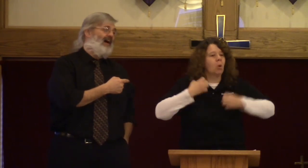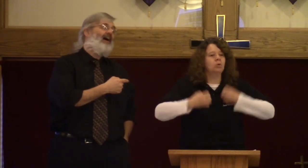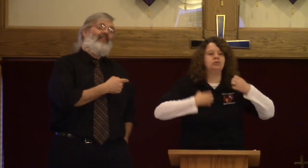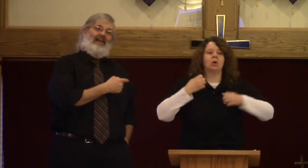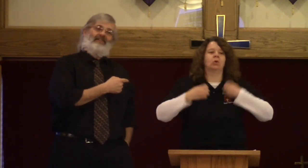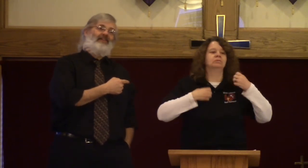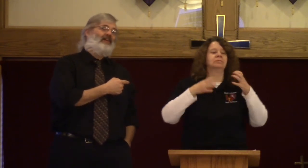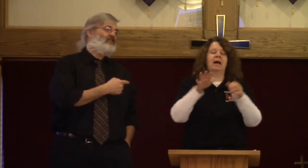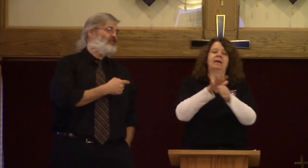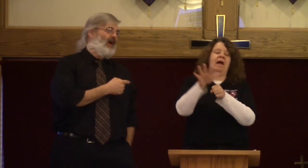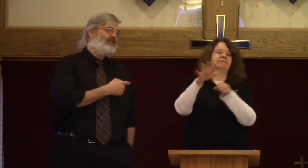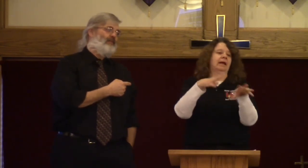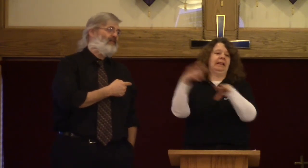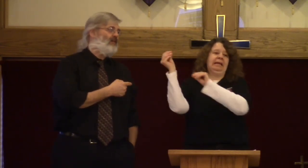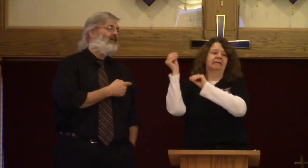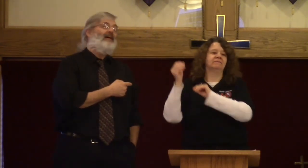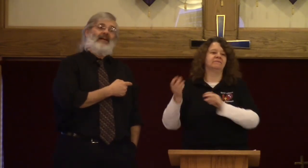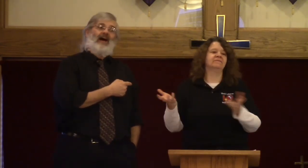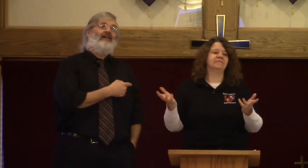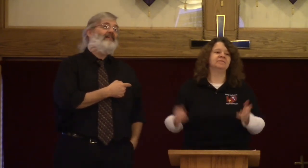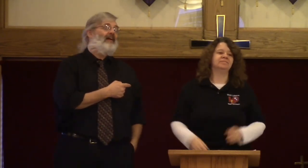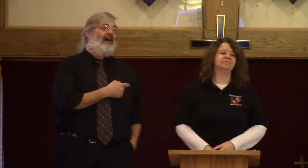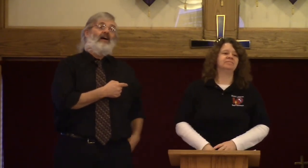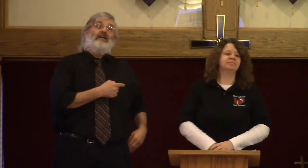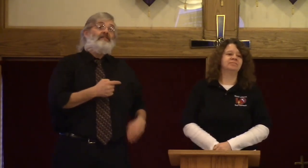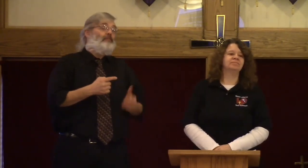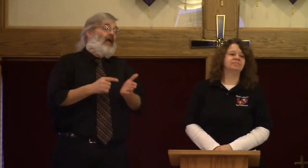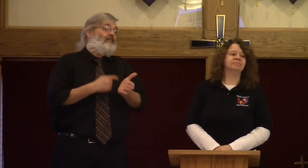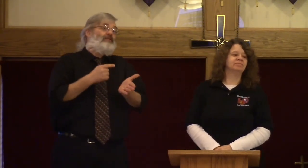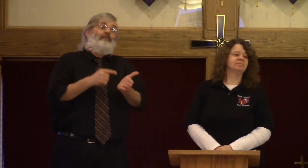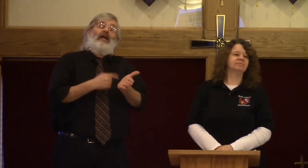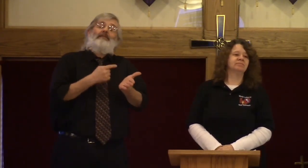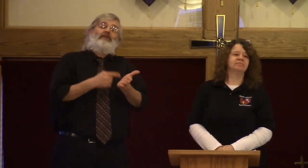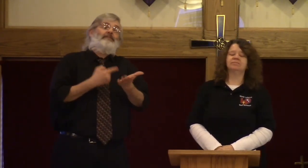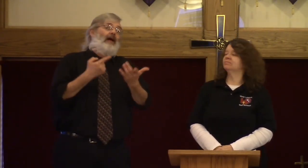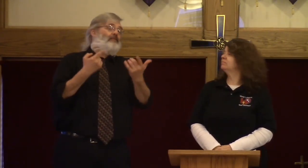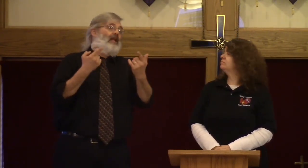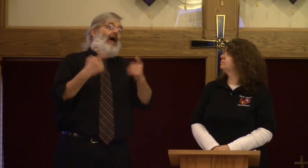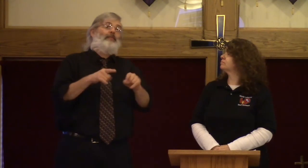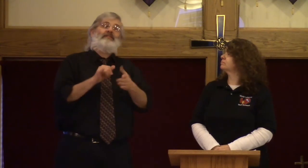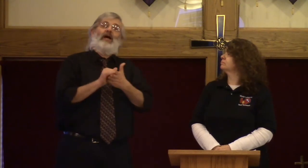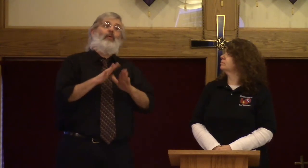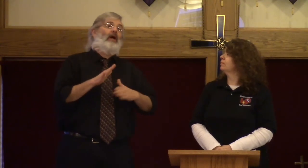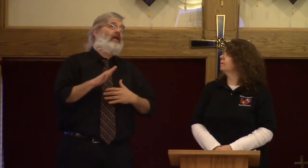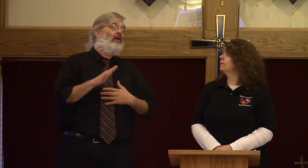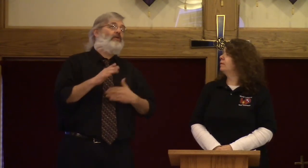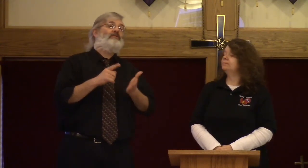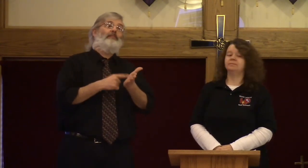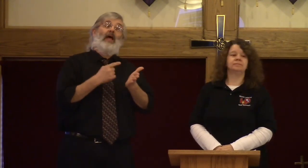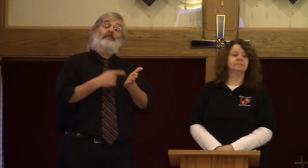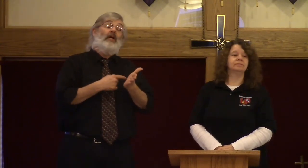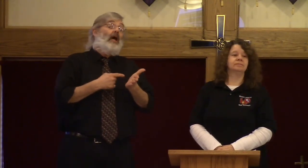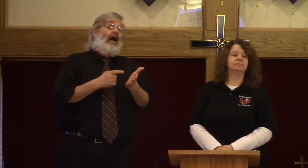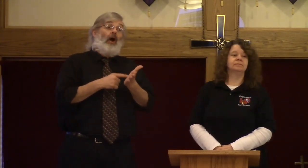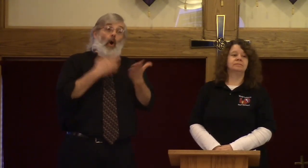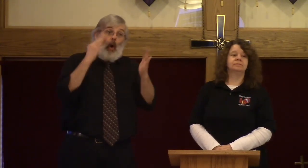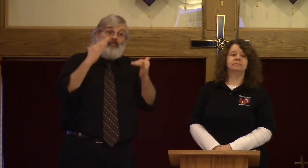I think it's just stress, mental. Yeah. Sometimes it happens that way. Sometimes,